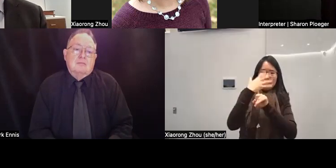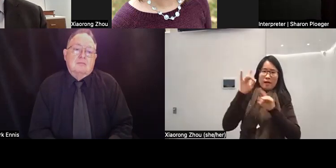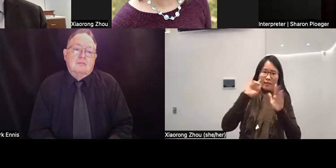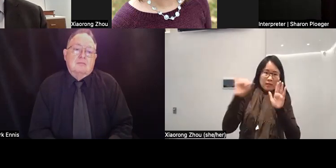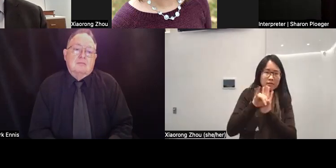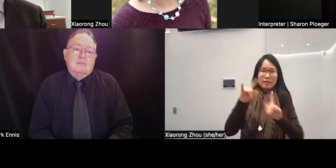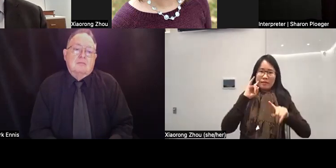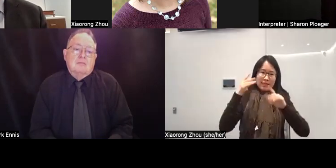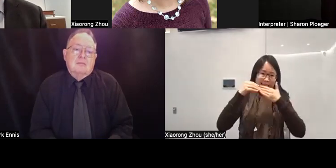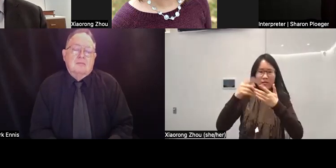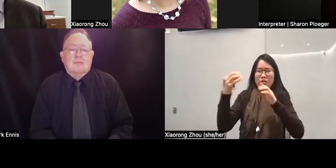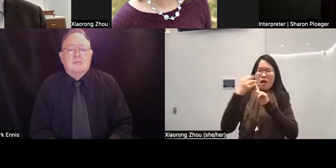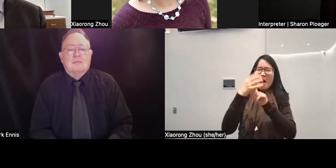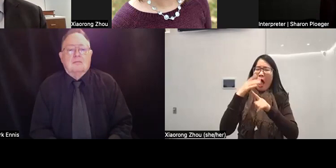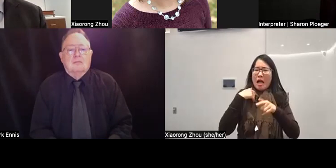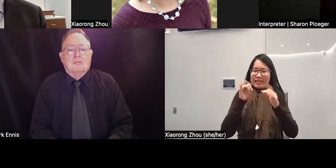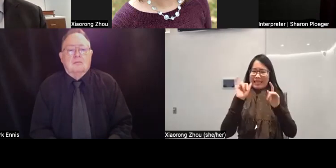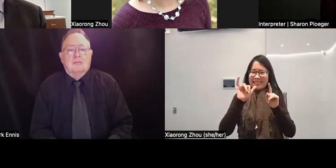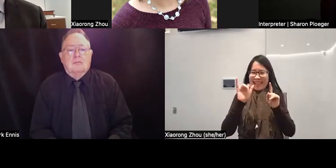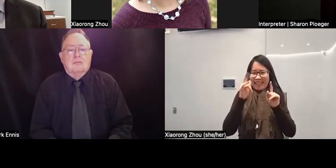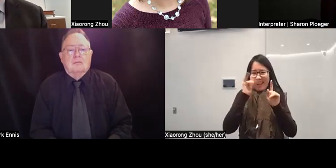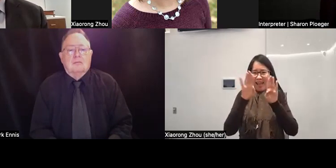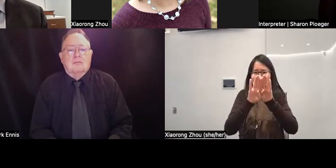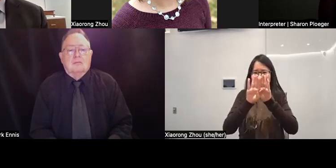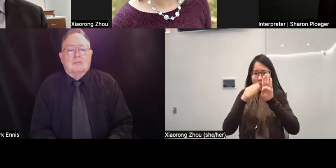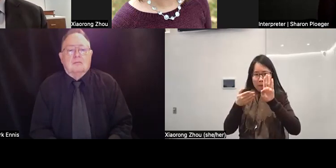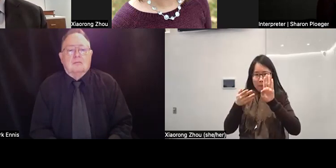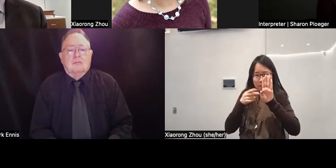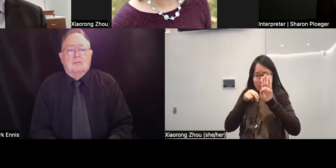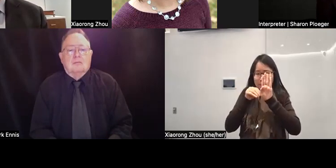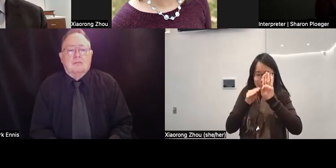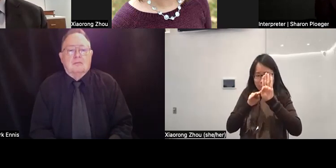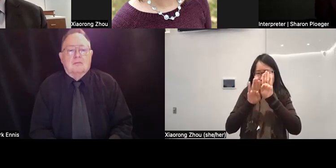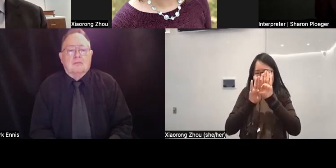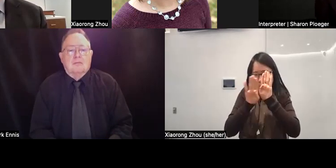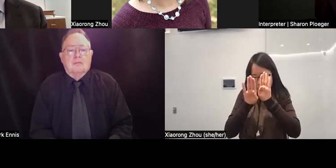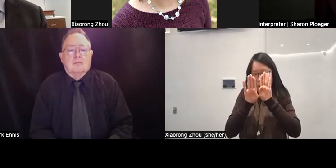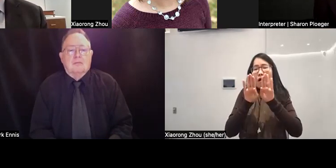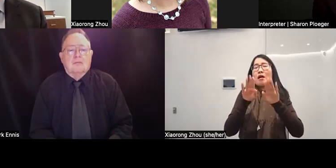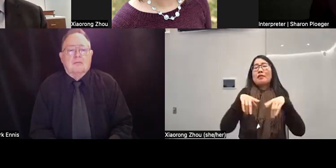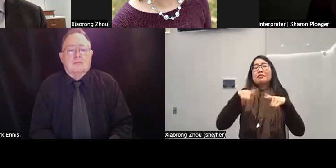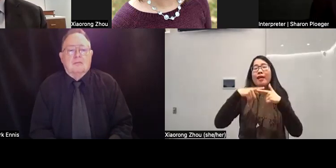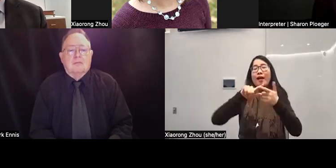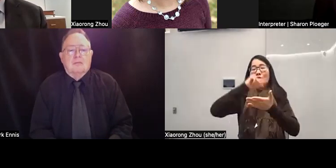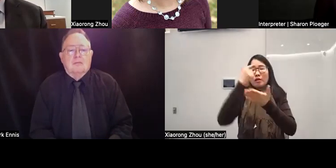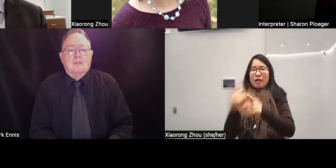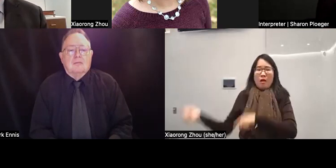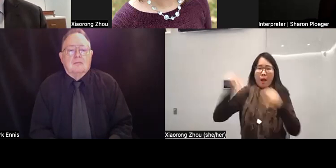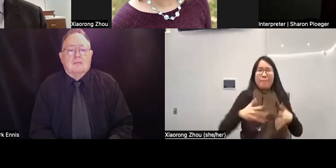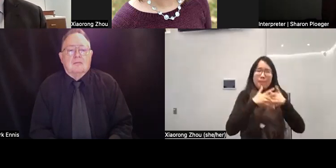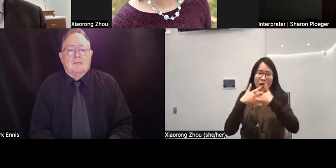school and I got exposed to so many different identities and deaf leaders and deaf opportunities. And I finally got my foot in the